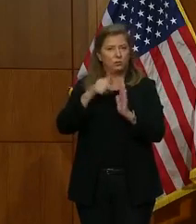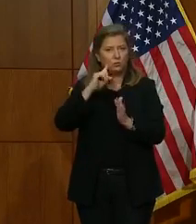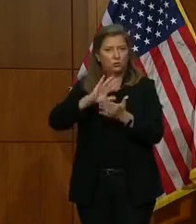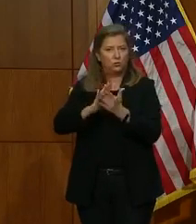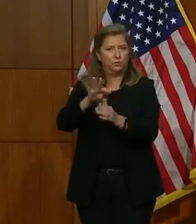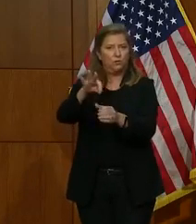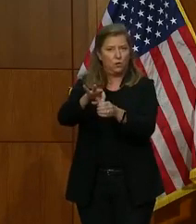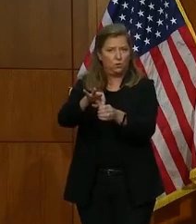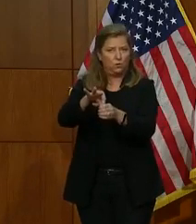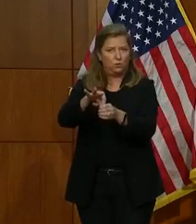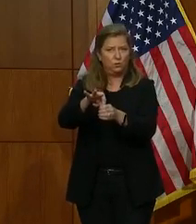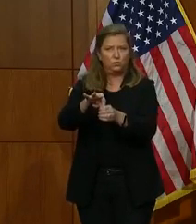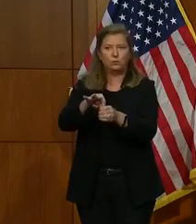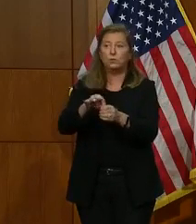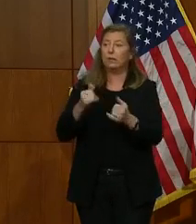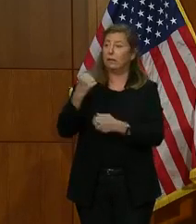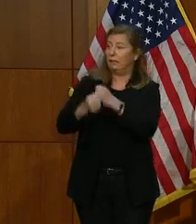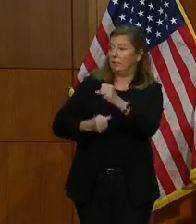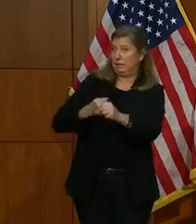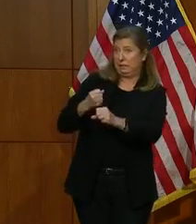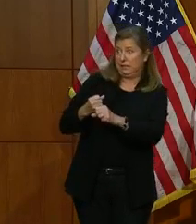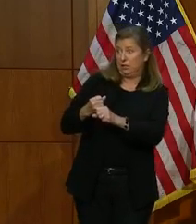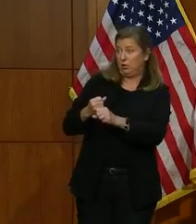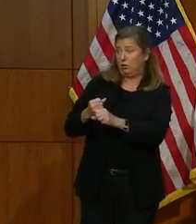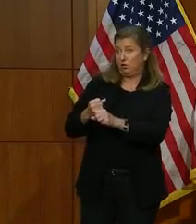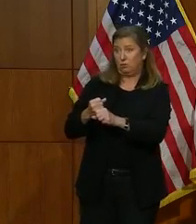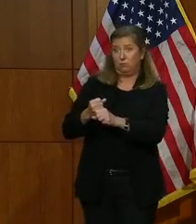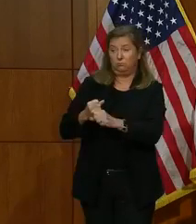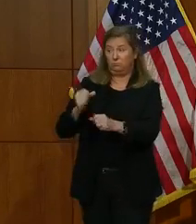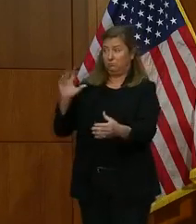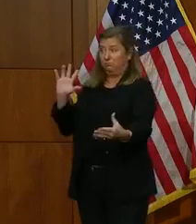year, through Saturday,